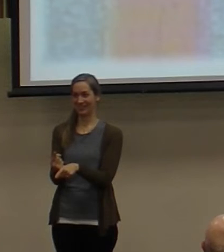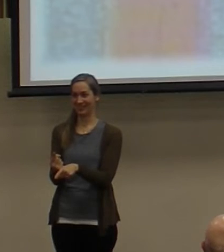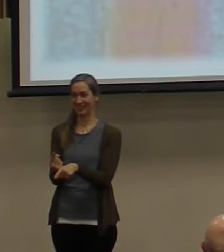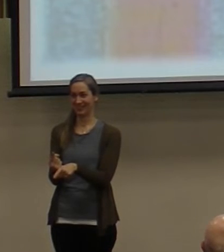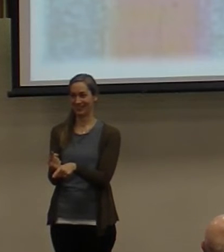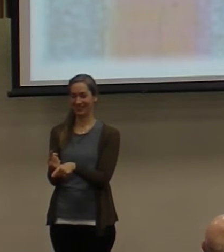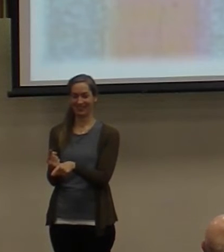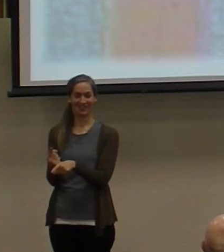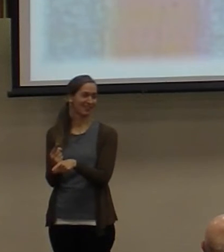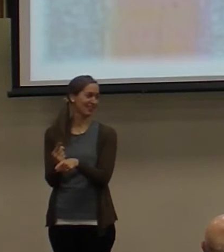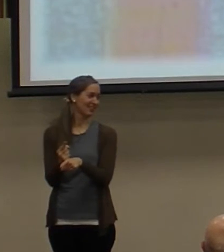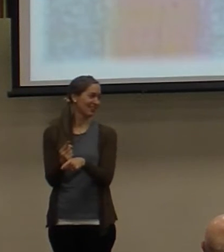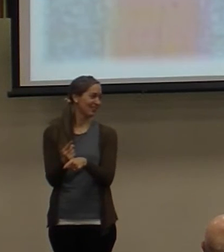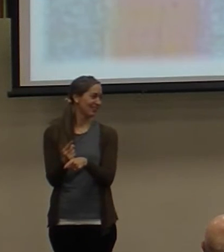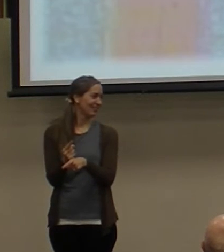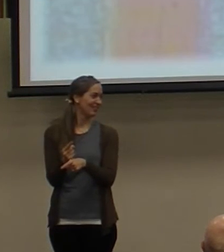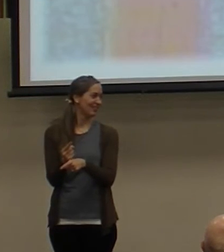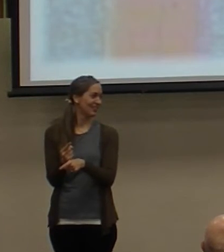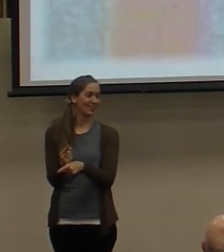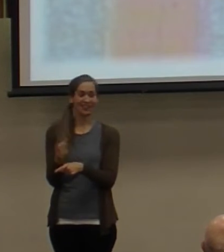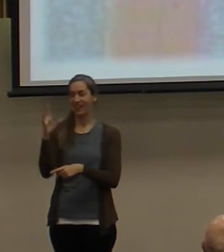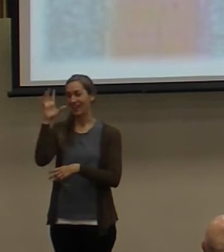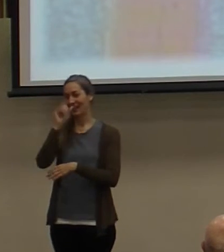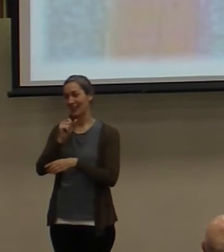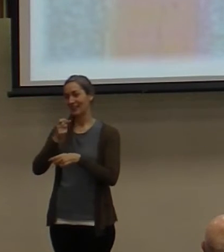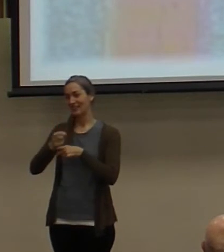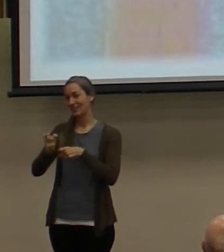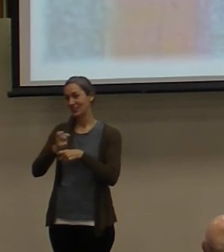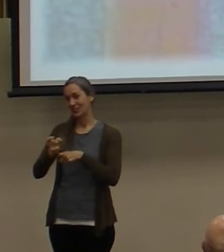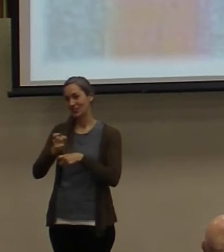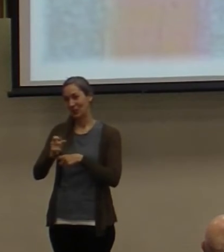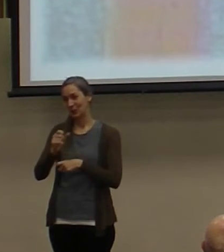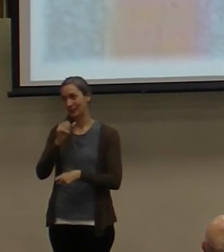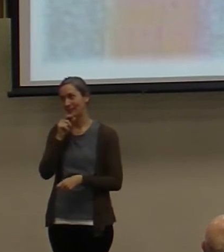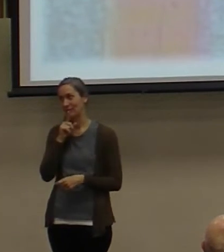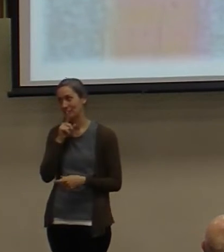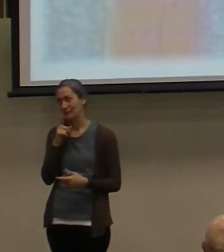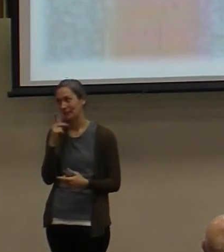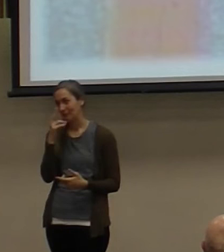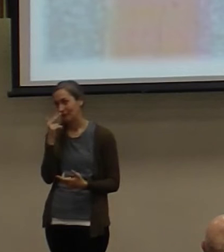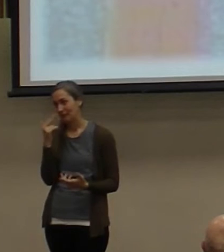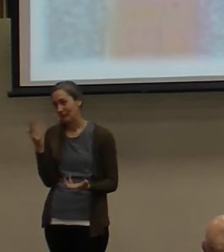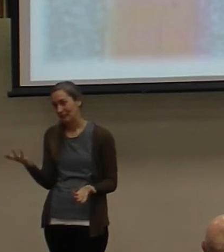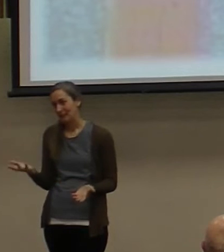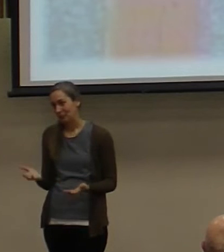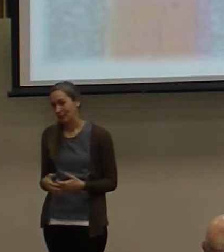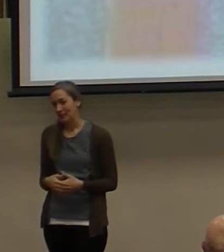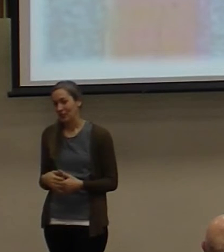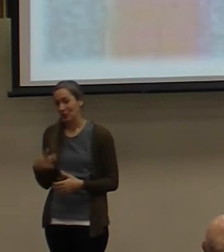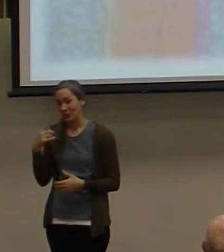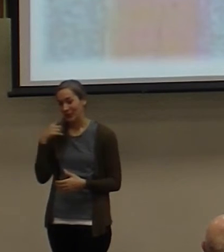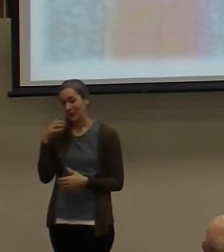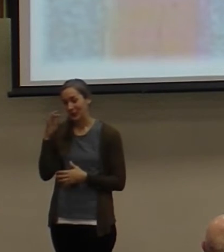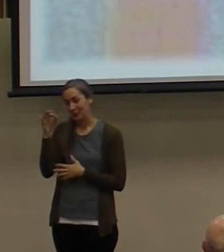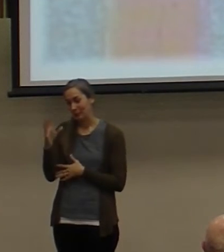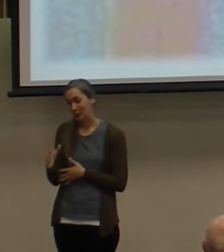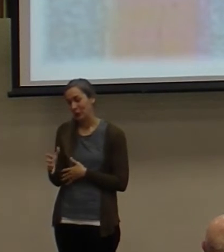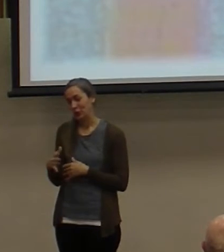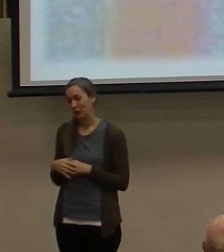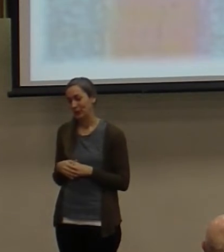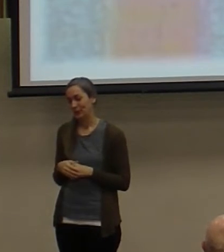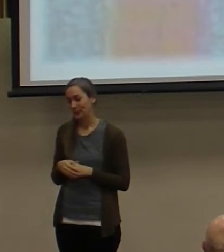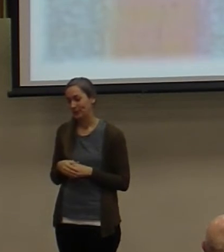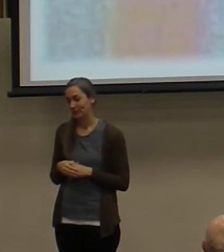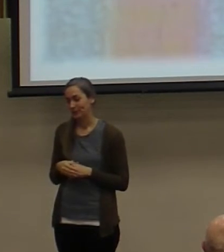The I guess it's a joke. It's not that funny of a joke, but you hear the preacher and a